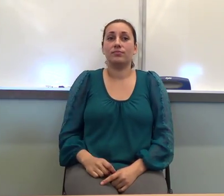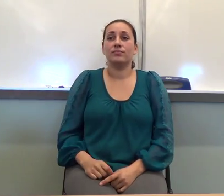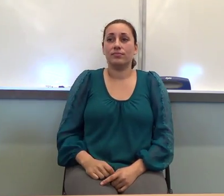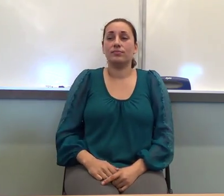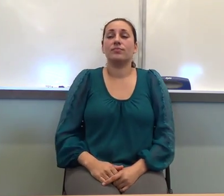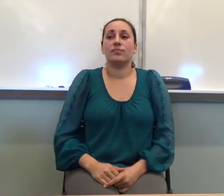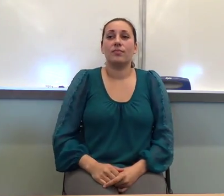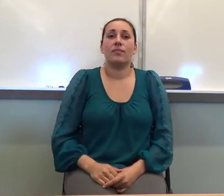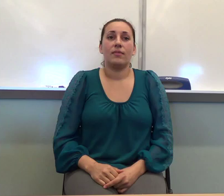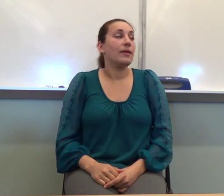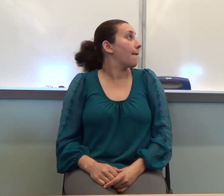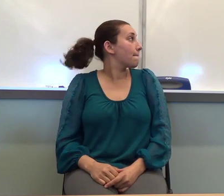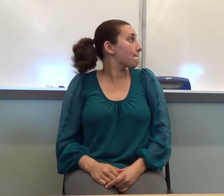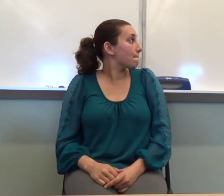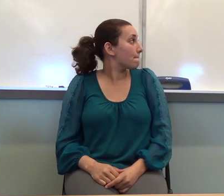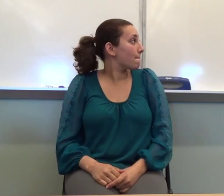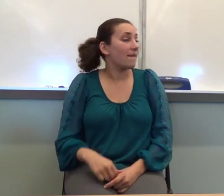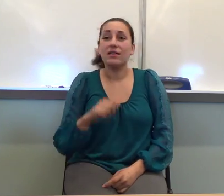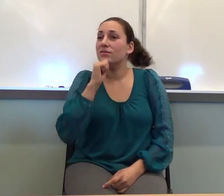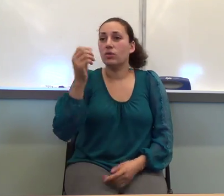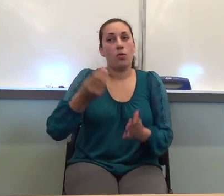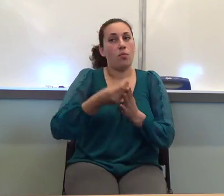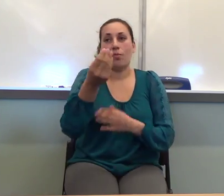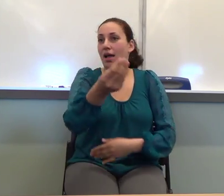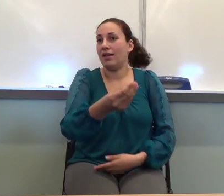huh? Okay, so basically, don't buy it.